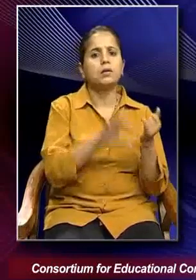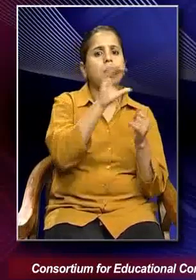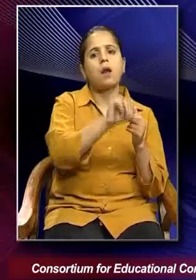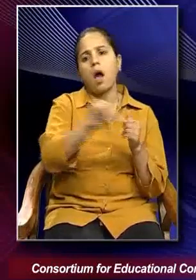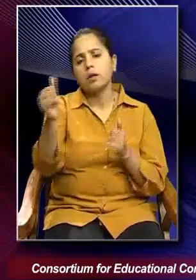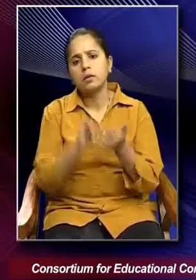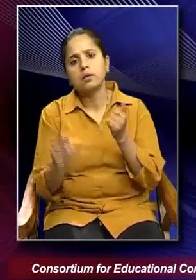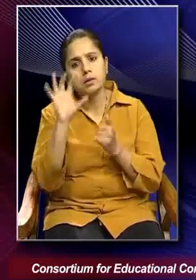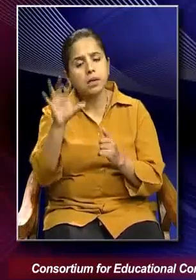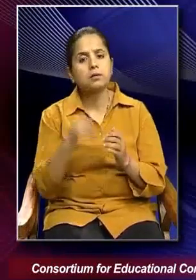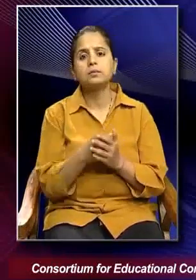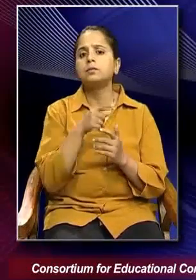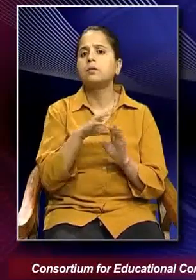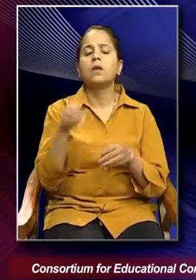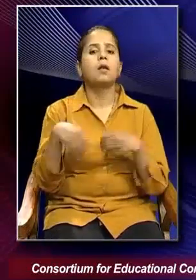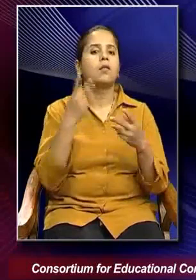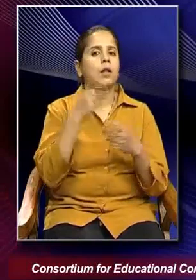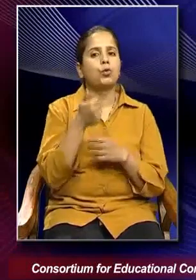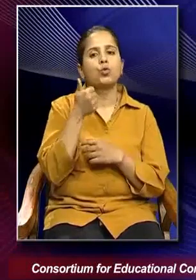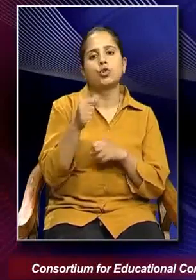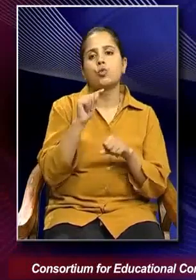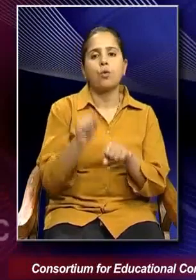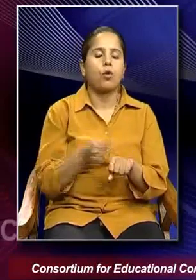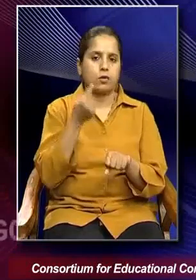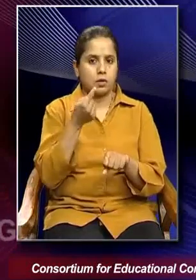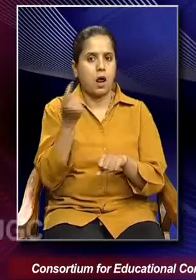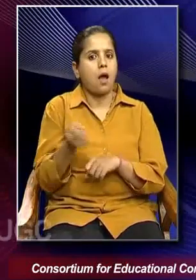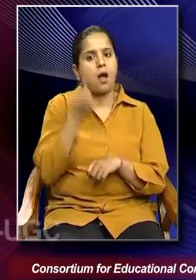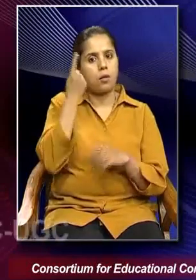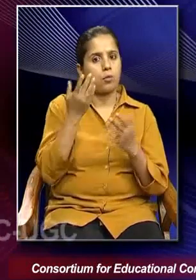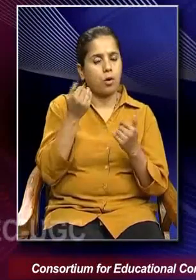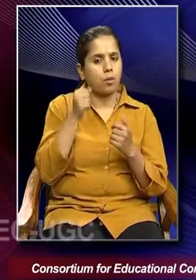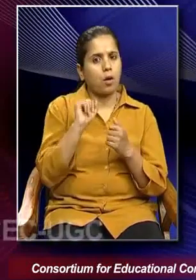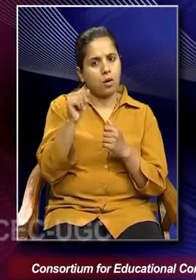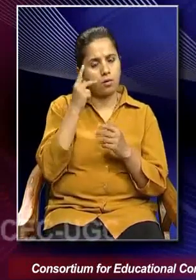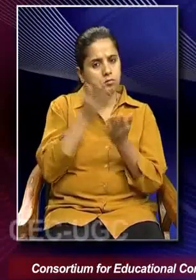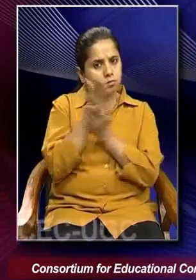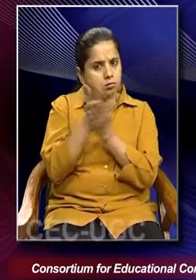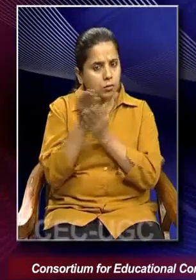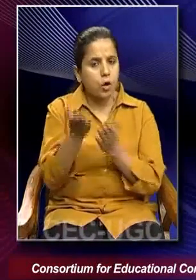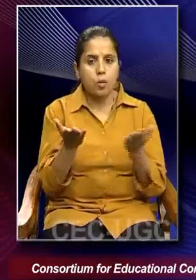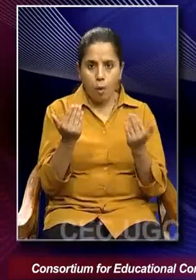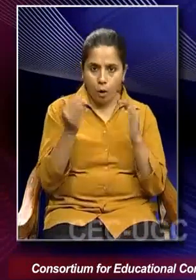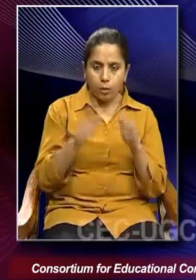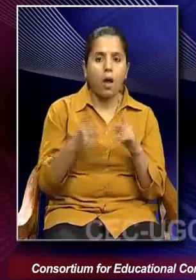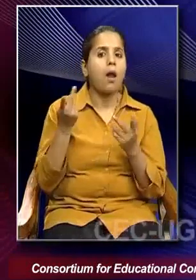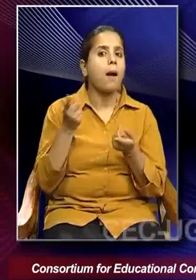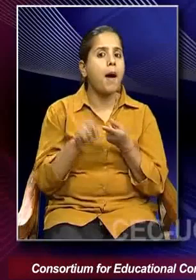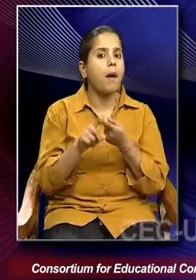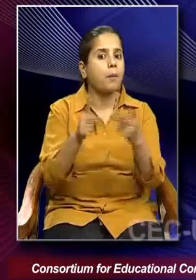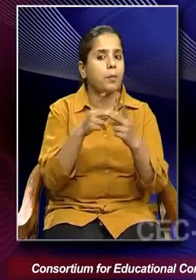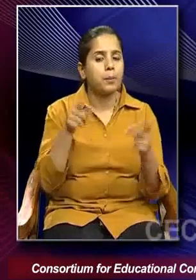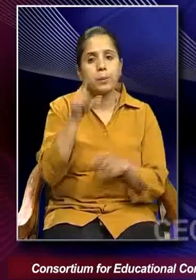state, and therefore this provides us a good opportunity to understand the magnitude and possible consequences